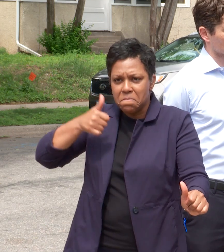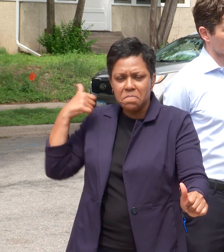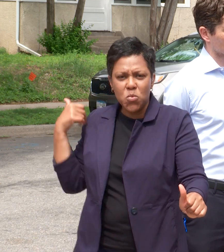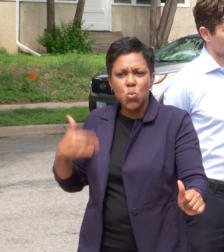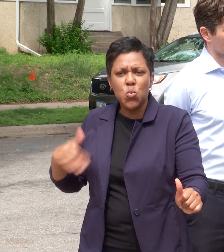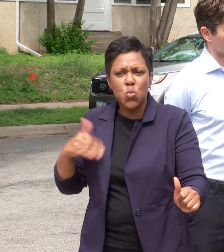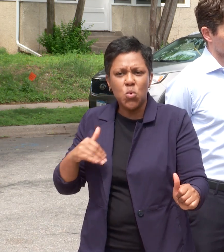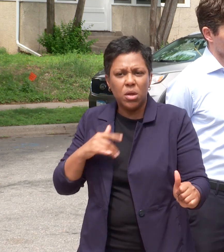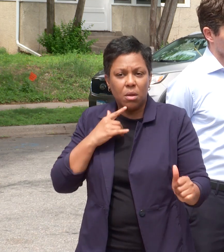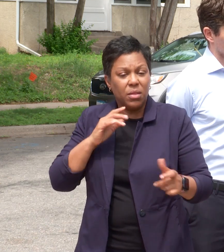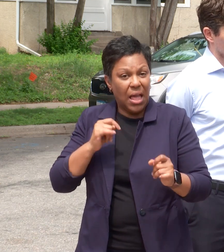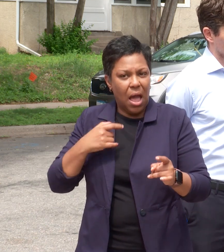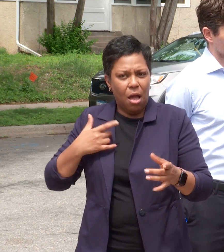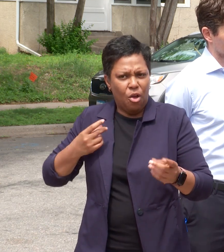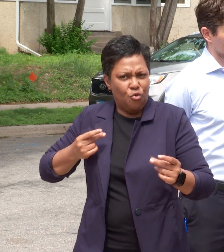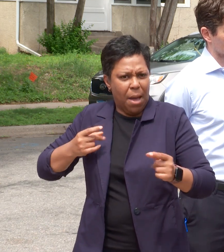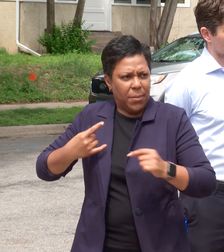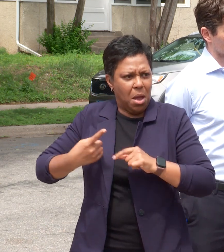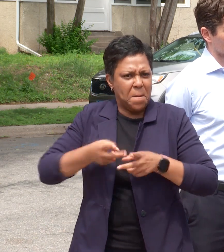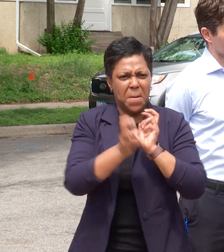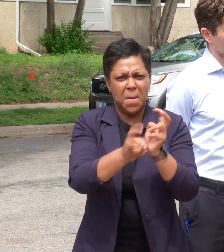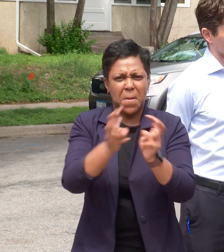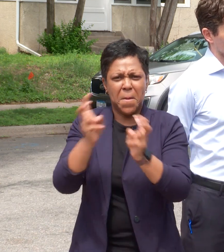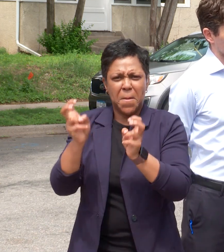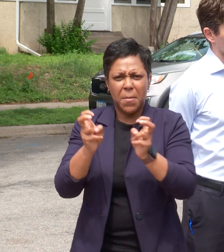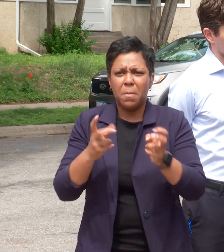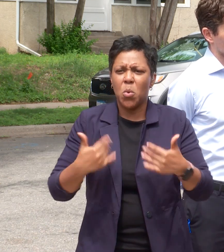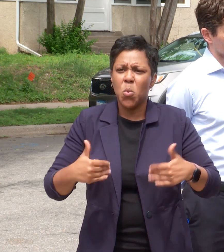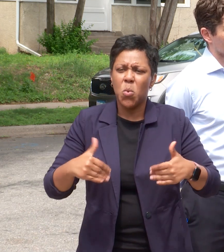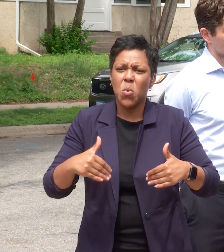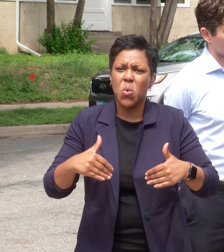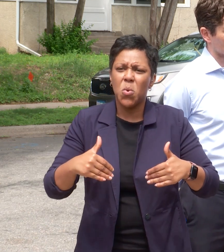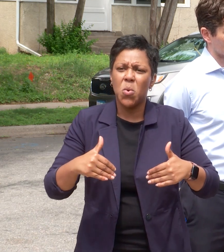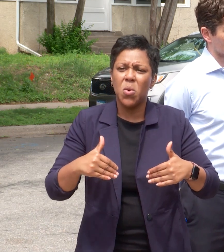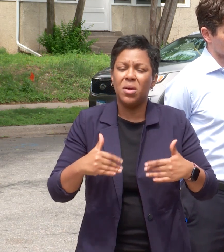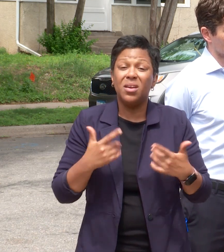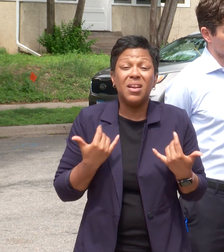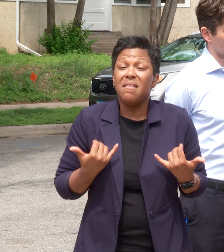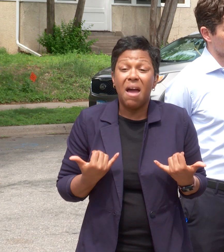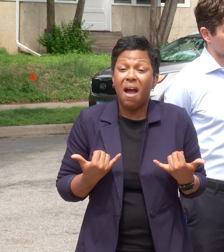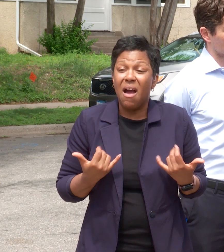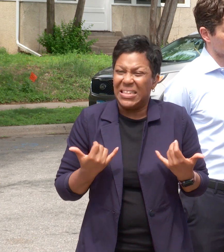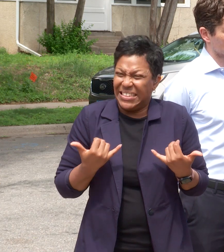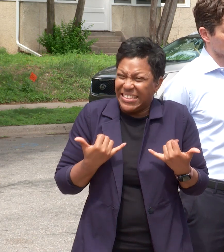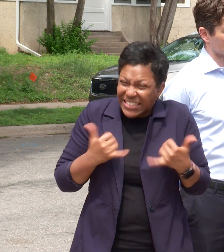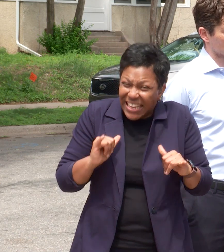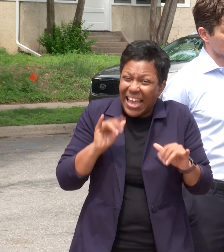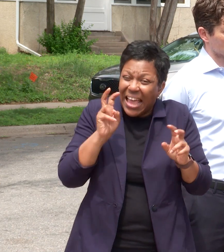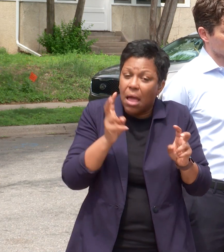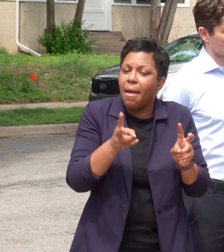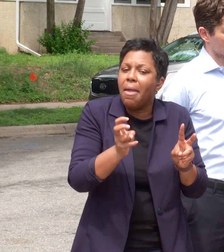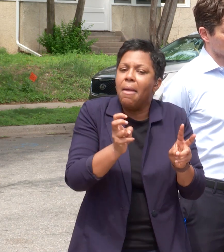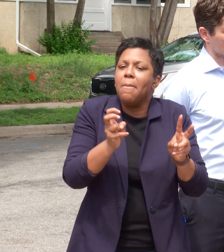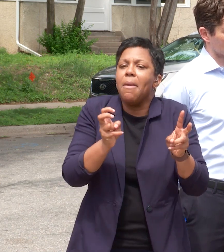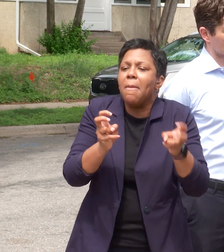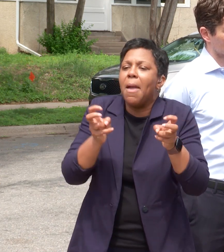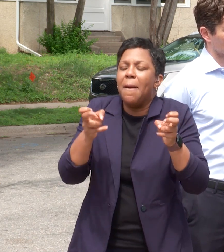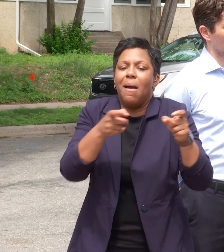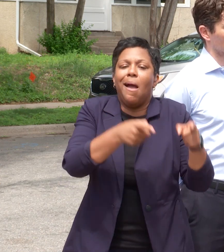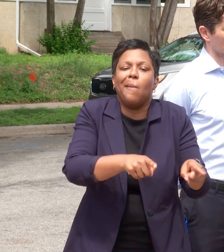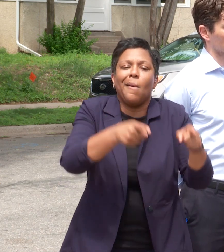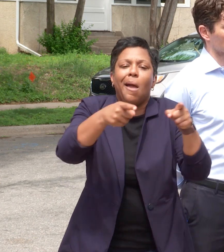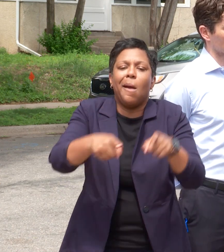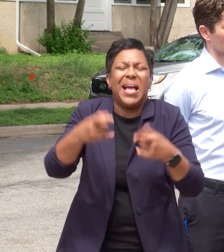theft, but we're not out of the woods here. And so that's the point, is that especially going into